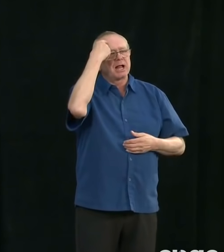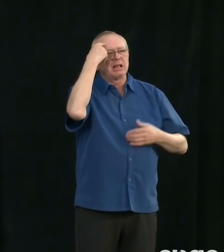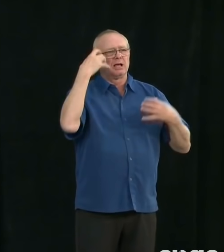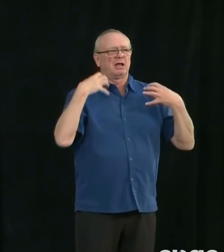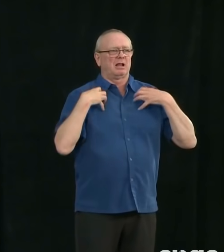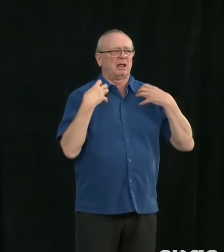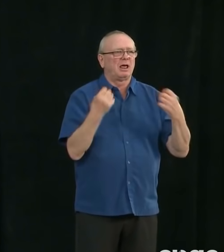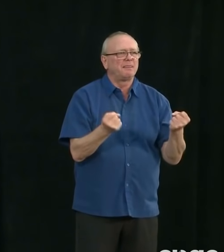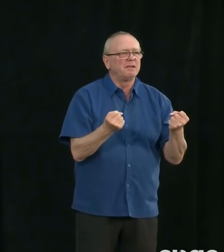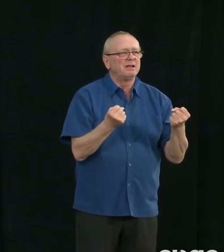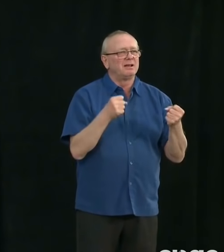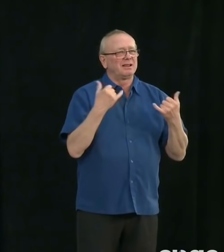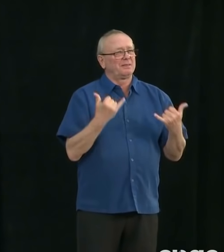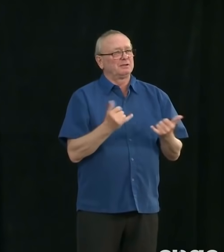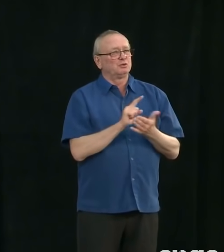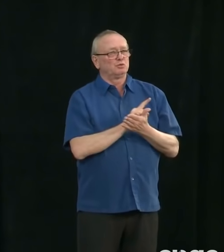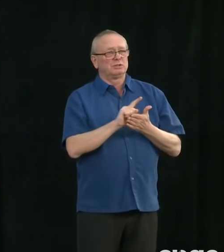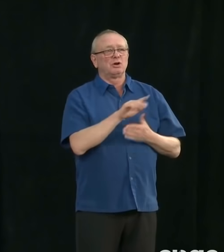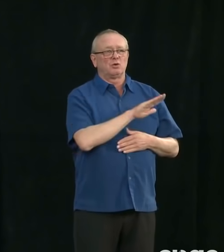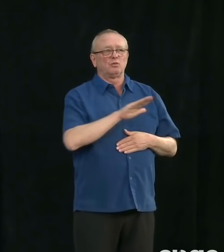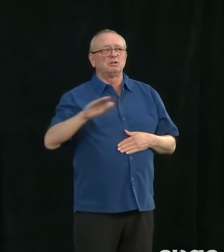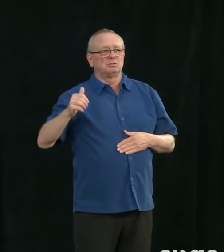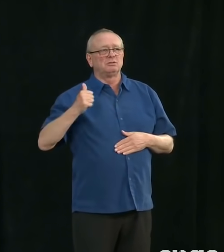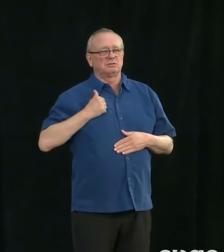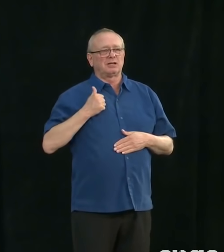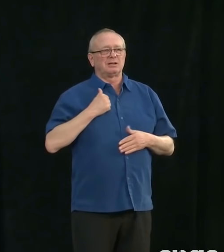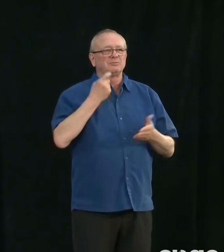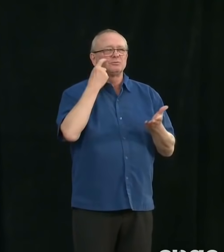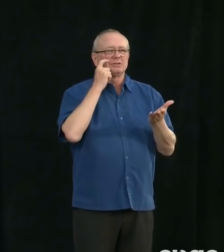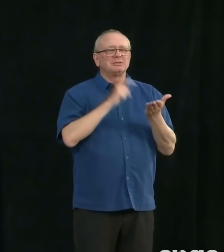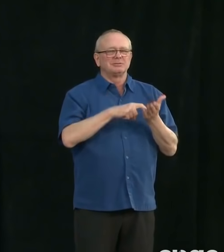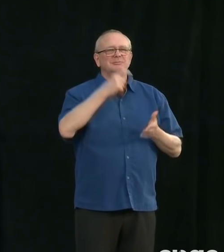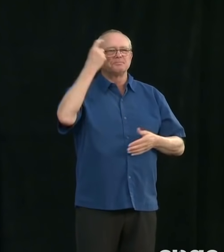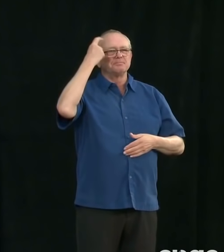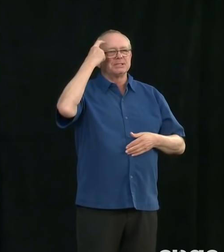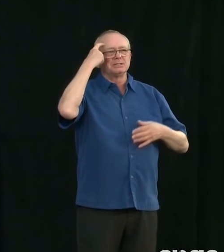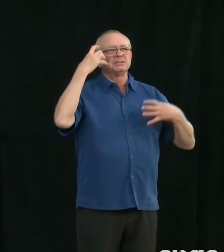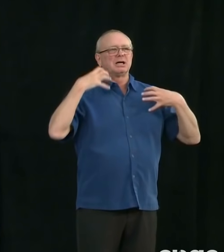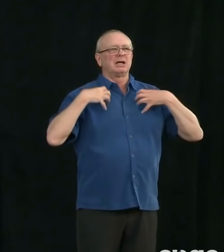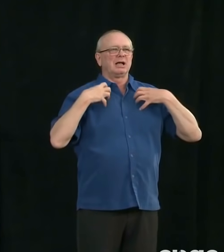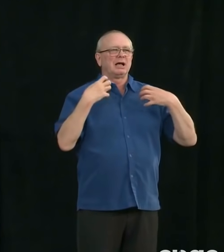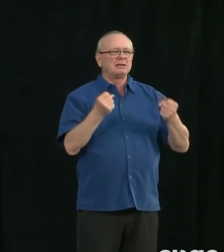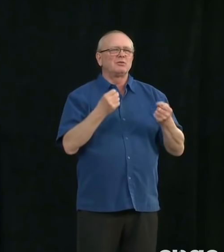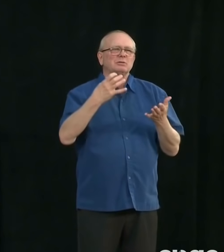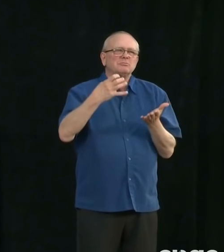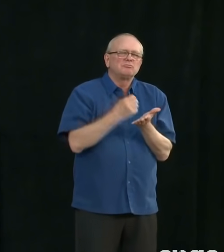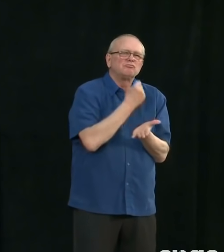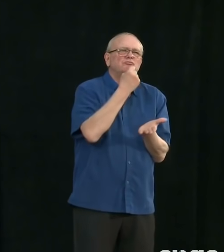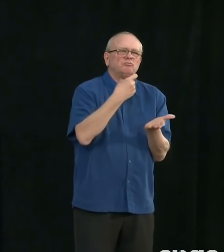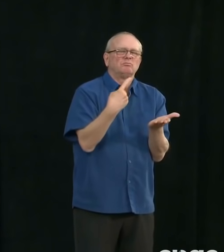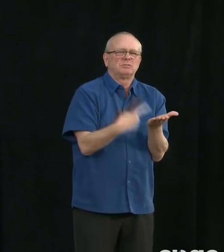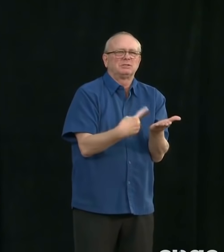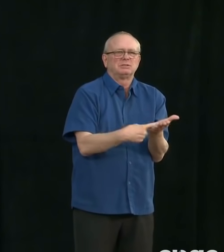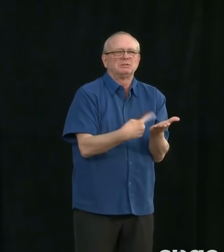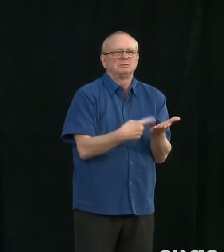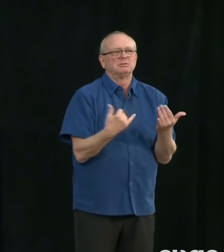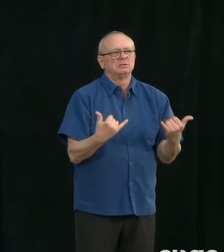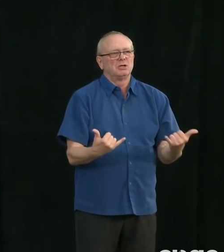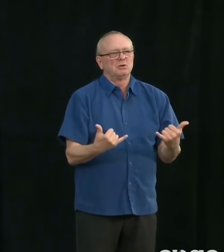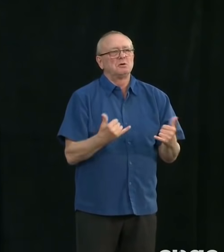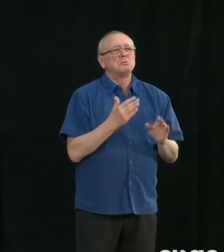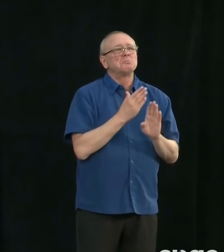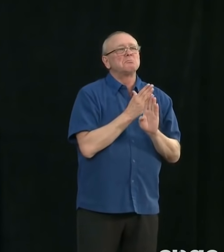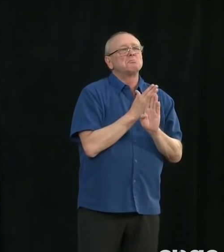so a good opportunity to talk openly about mental health. Prior to the pandemic, 1 in 5 Albertans